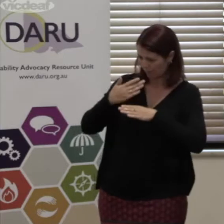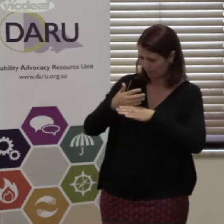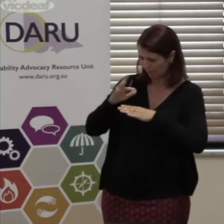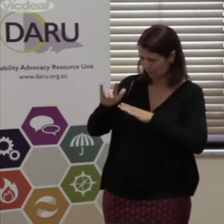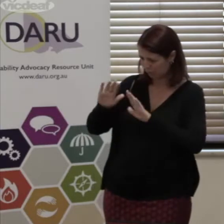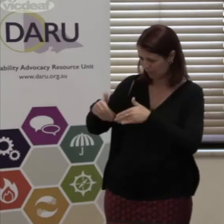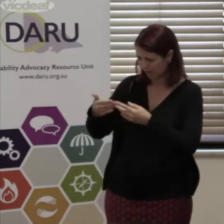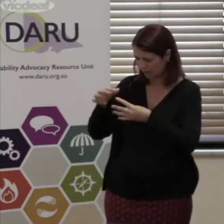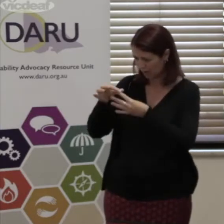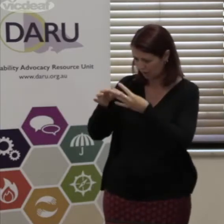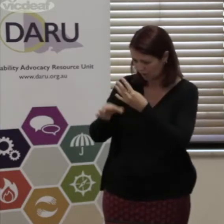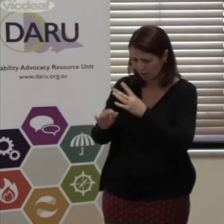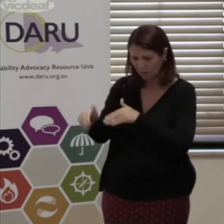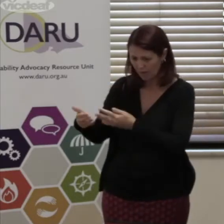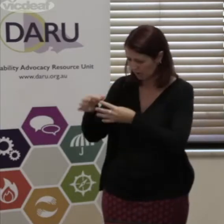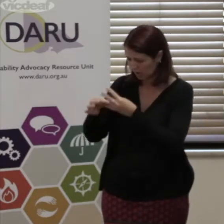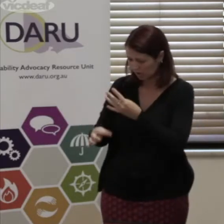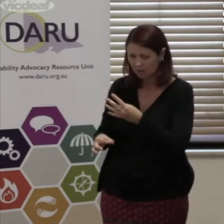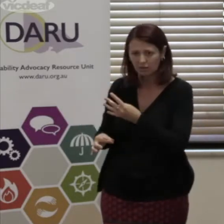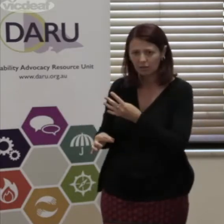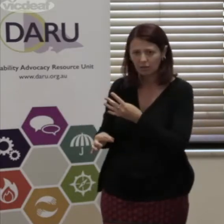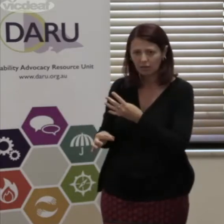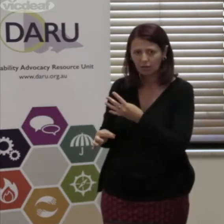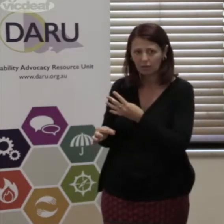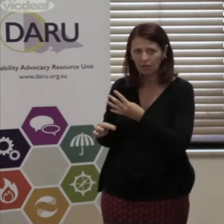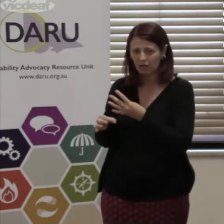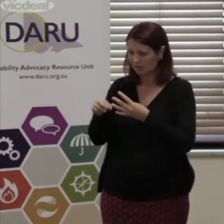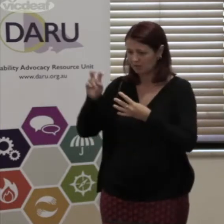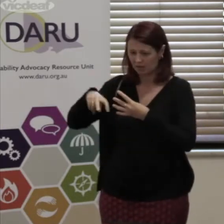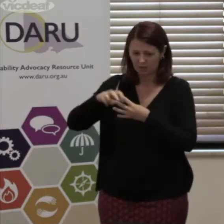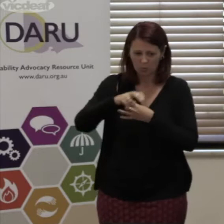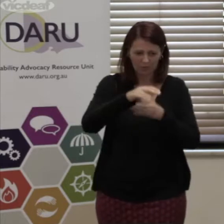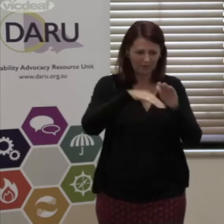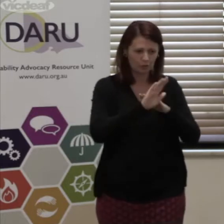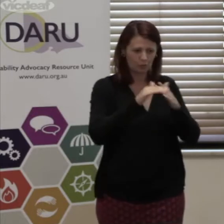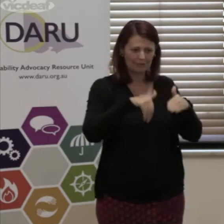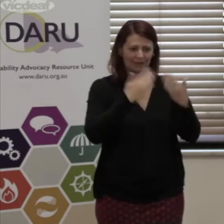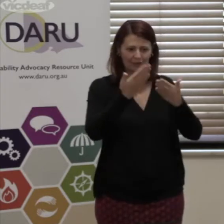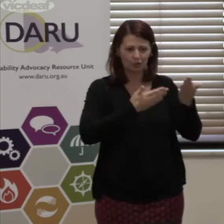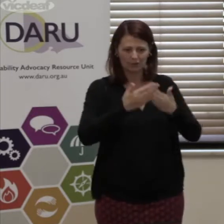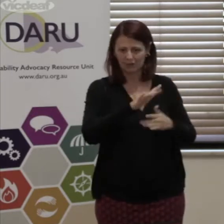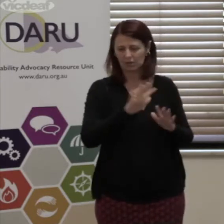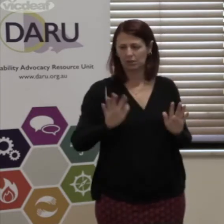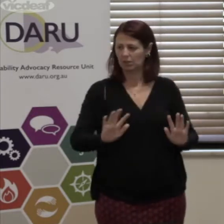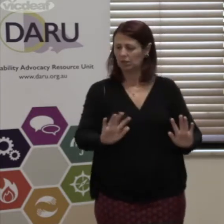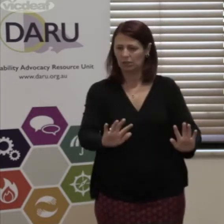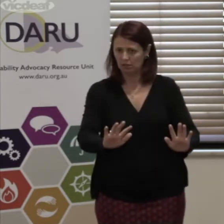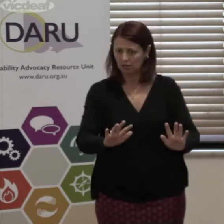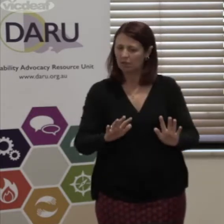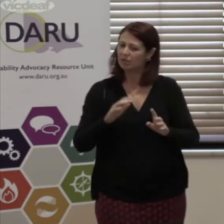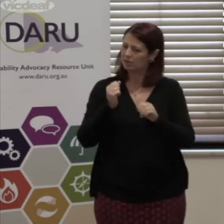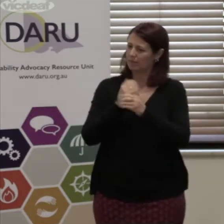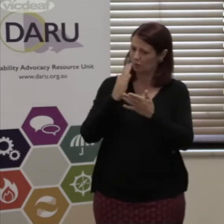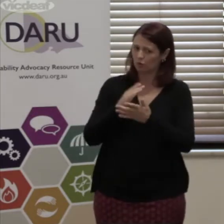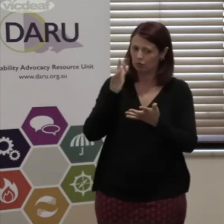things, got to be really careful that the person doesn't walk out the support coordination door and in the day service door down the corridor. That you really have